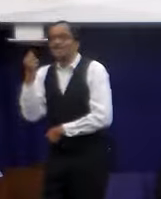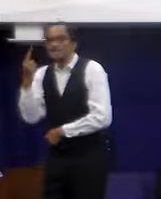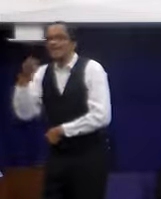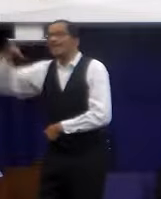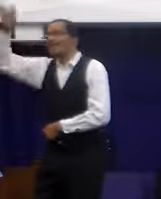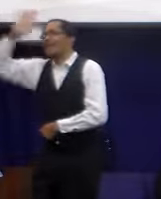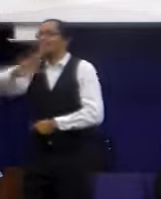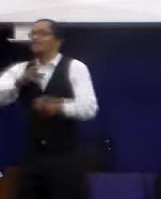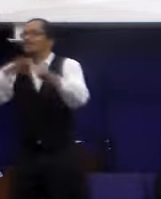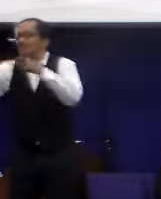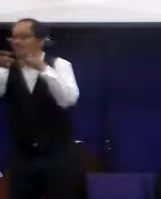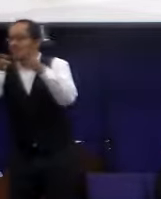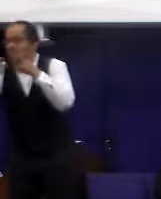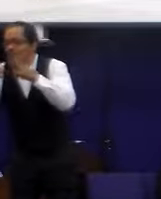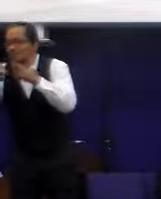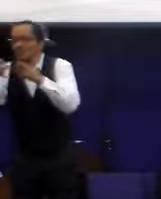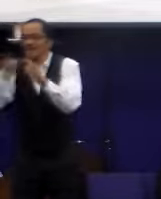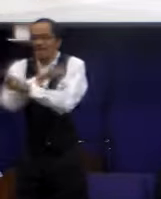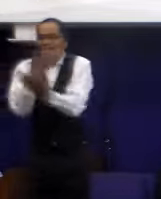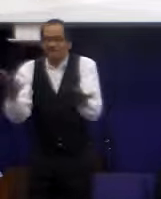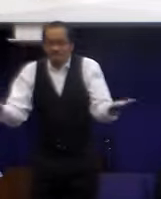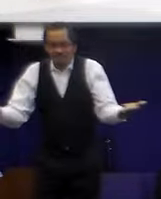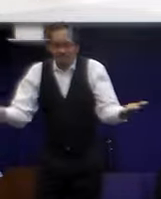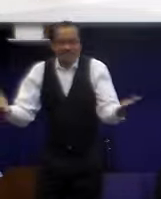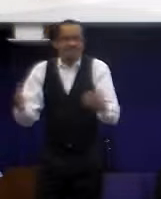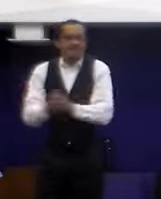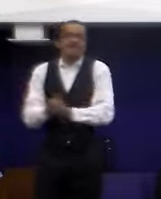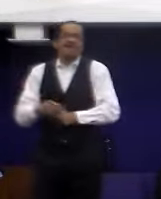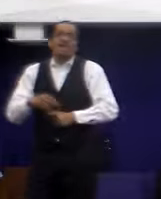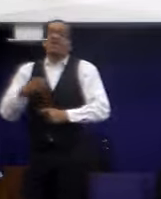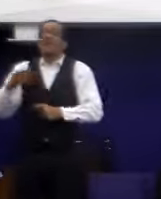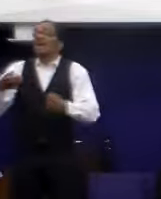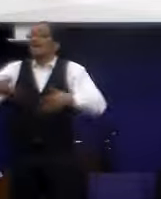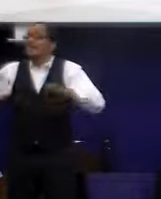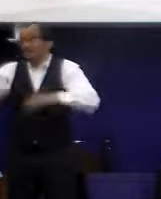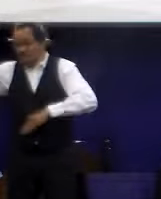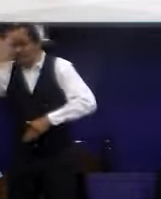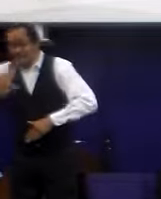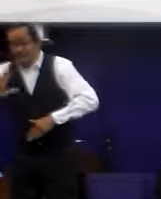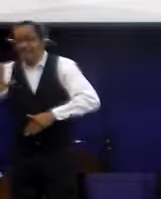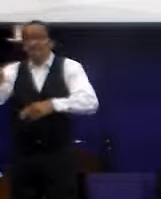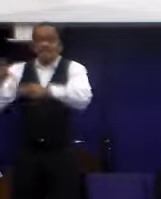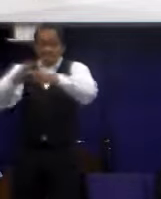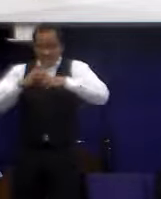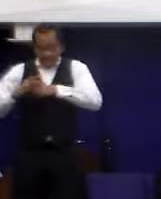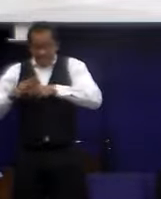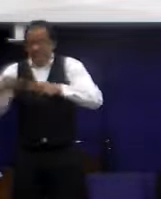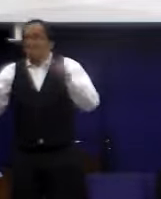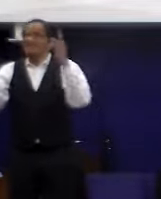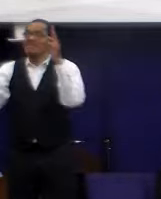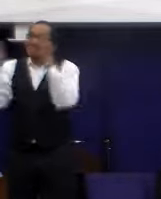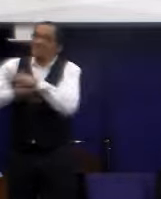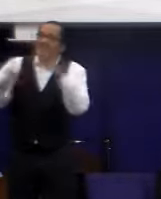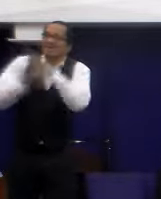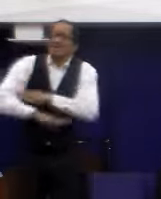Yes, yes. We can't just jump out of the storm trying to handle it ourselves. Amen. Right. We got to let God take care of that storm. Look, we got to fast and pray and keep